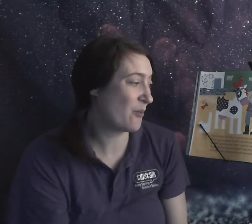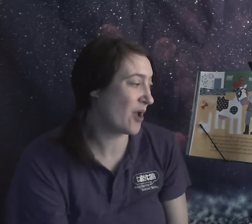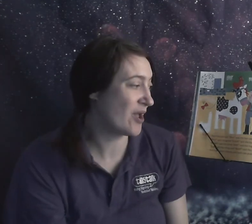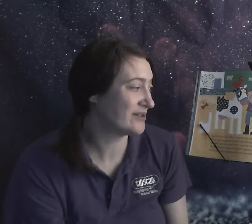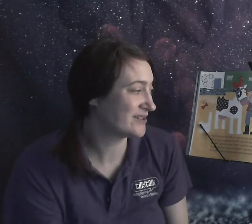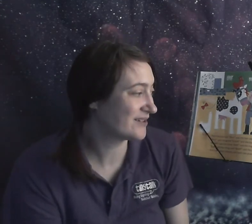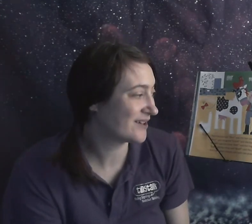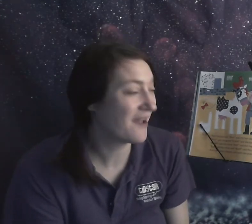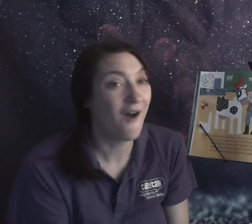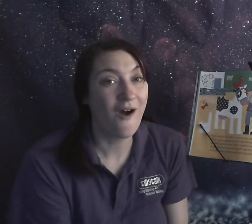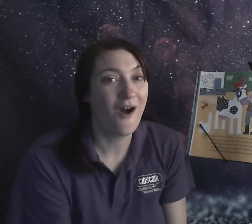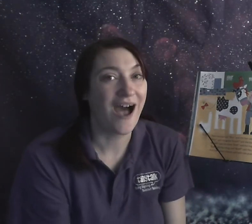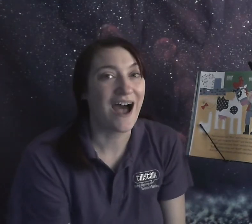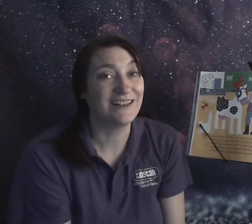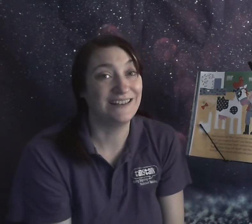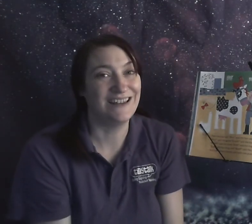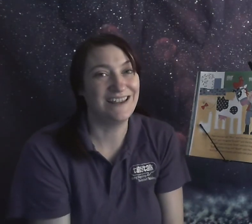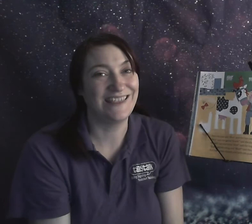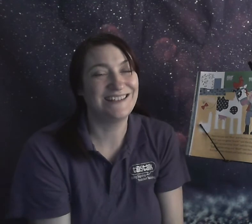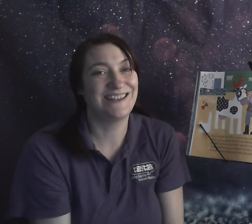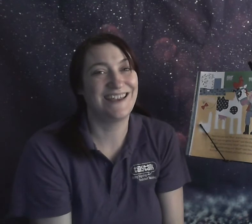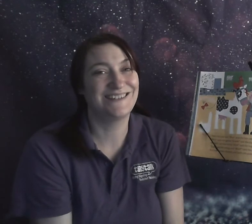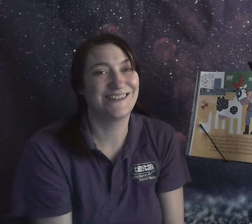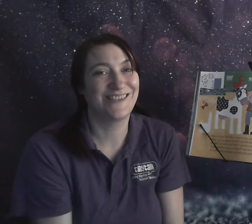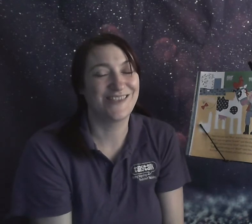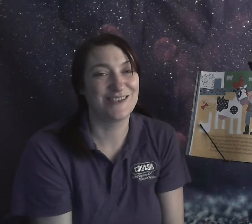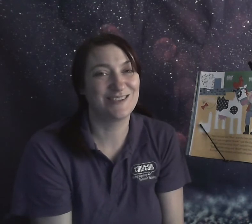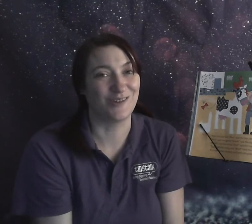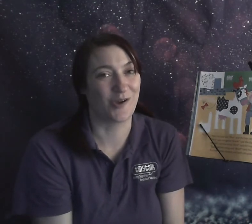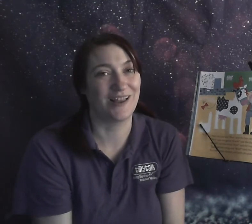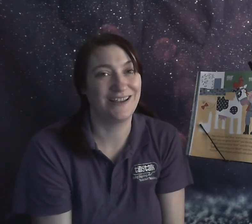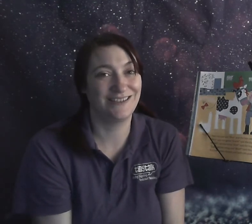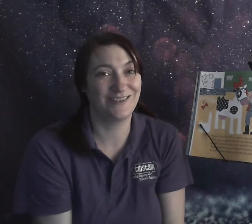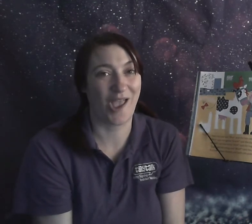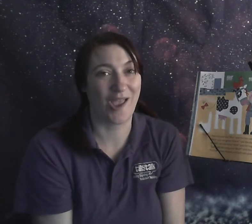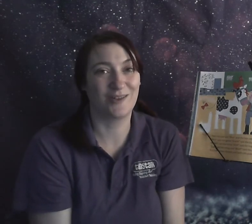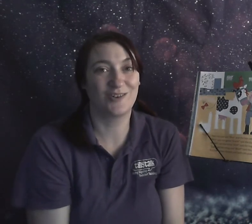word, and neither did the snuggly snurd.